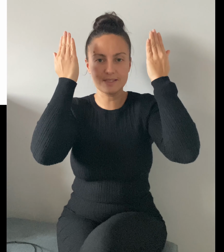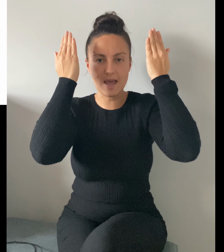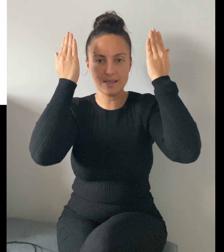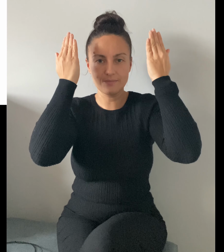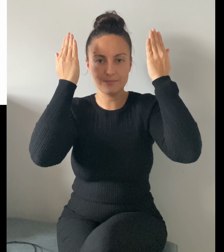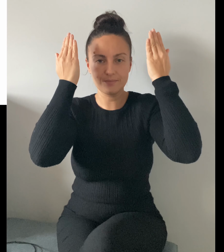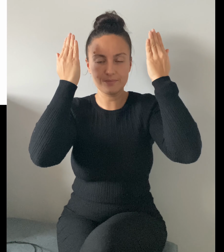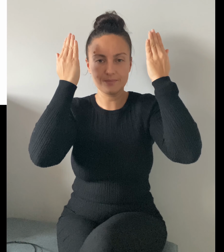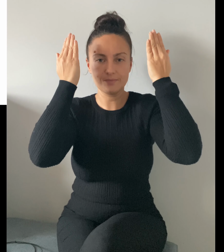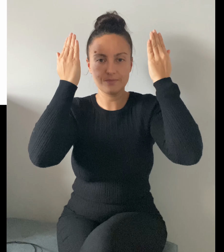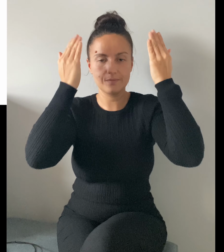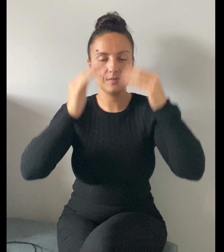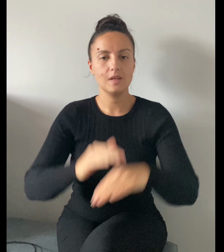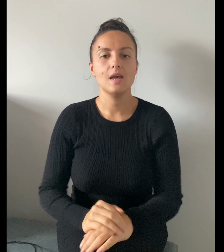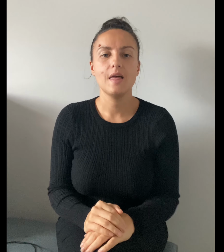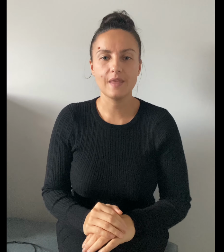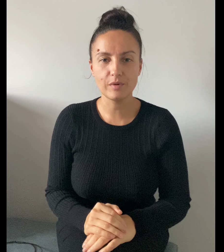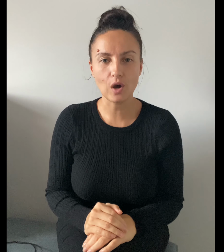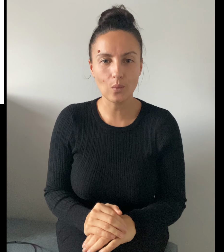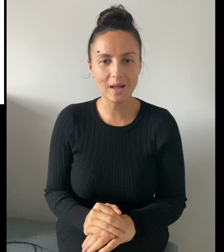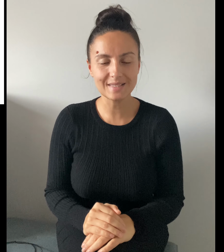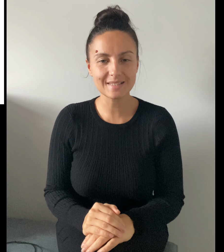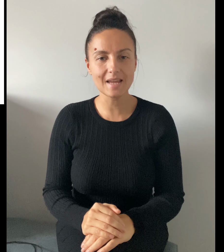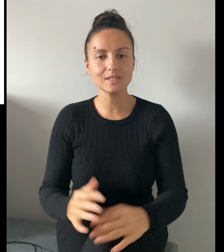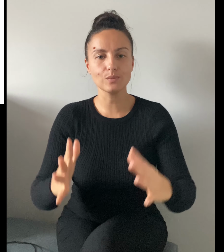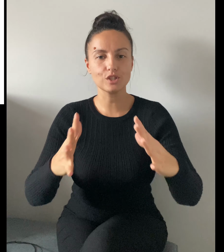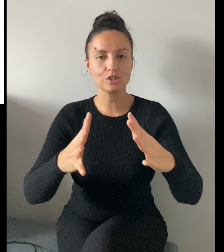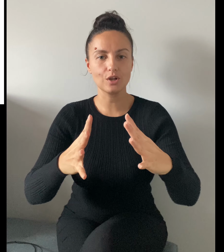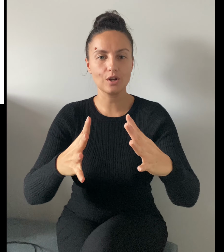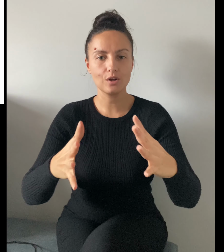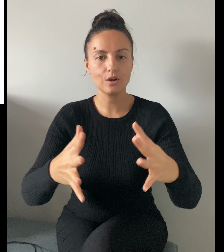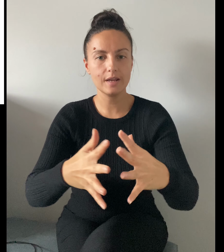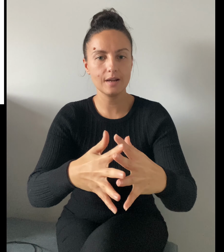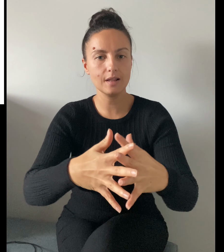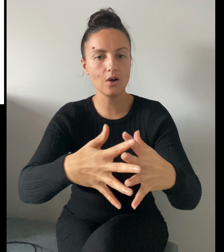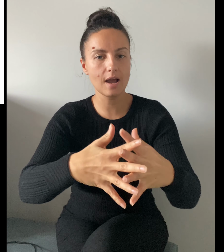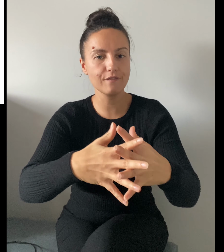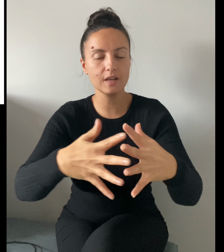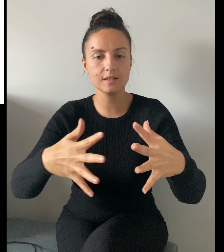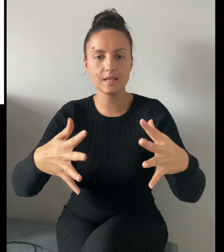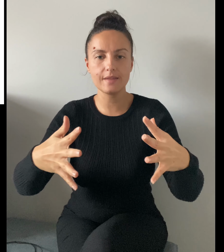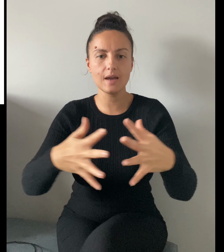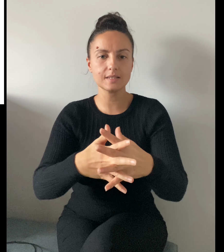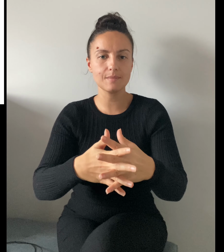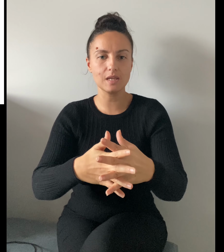Tuesday. Then we've got Wednesday, so we're just going to lock our fingers like that to make your W.